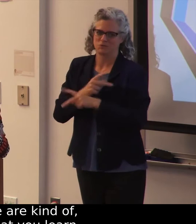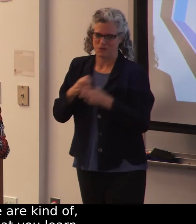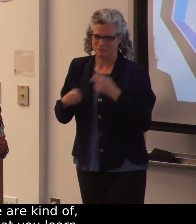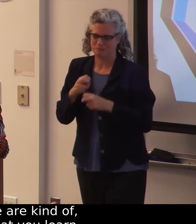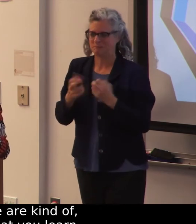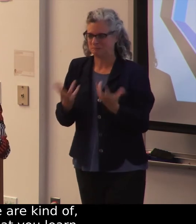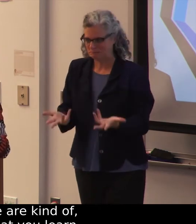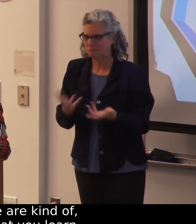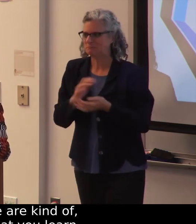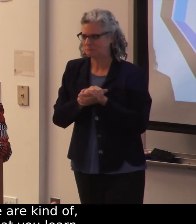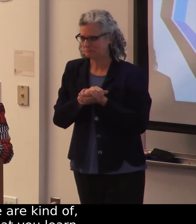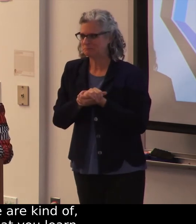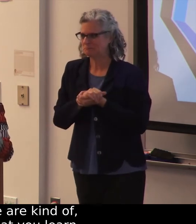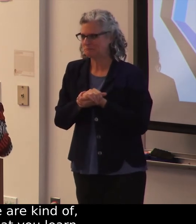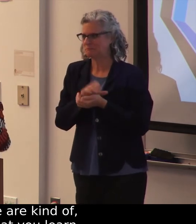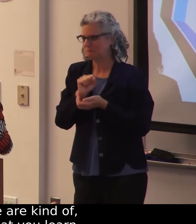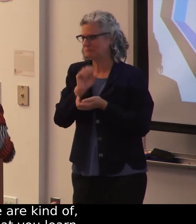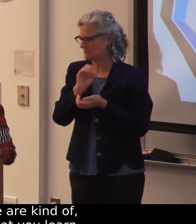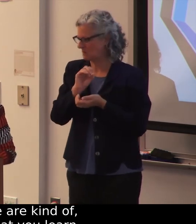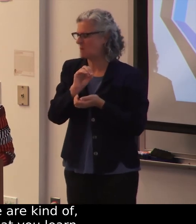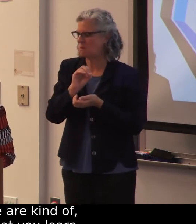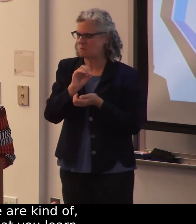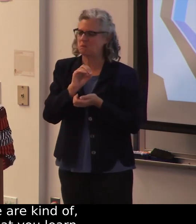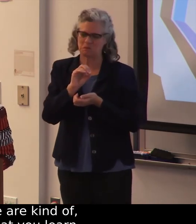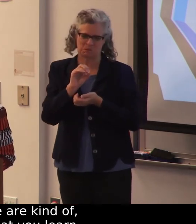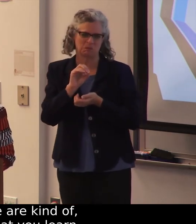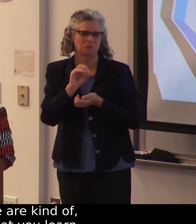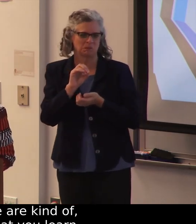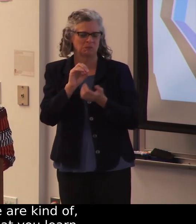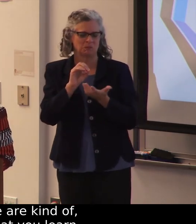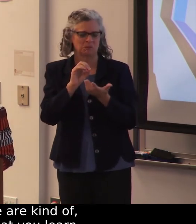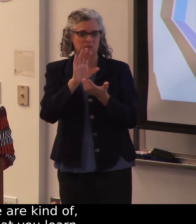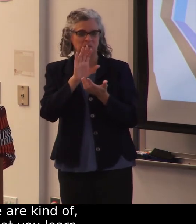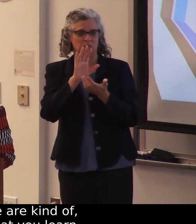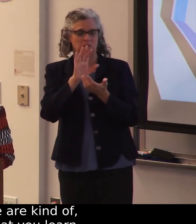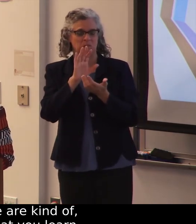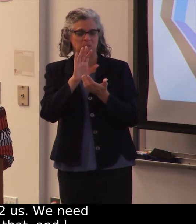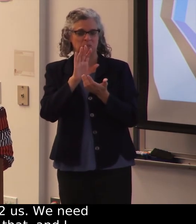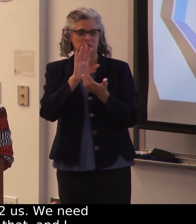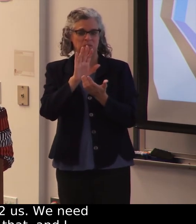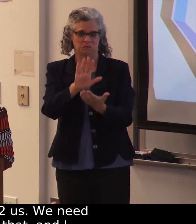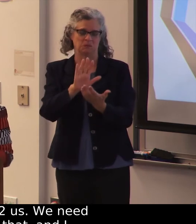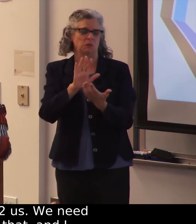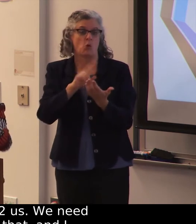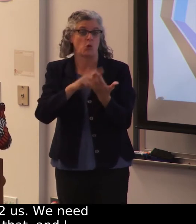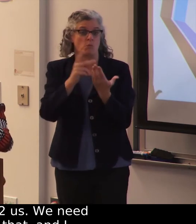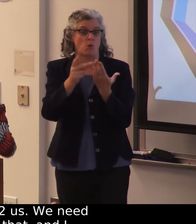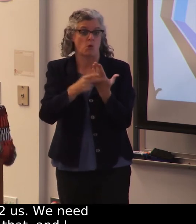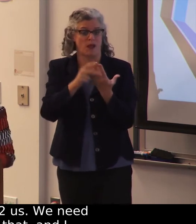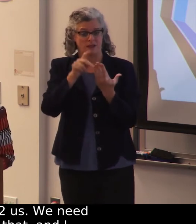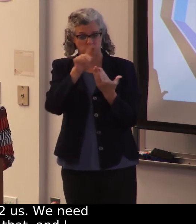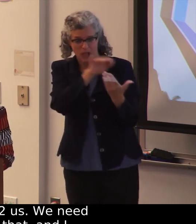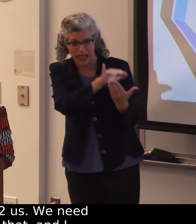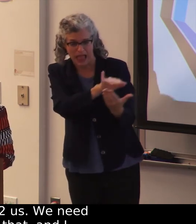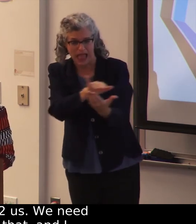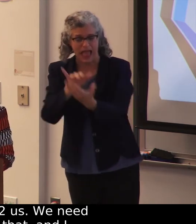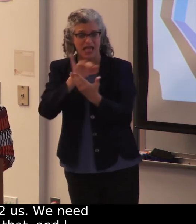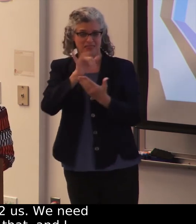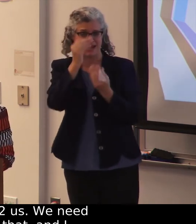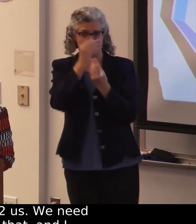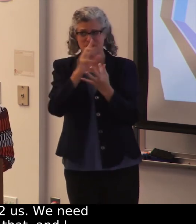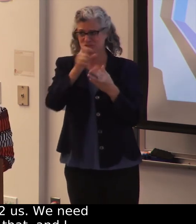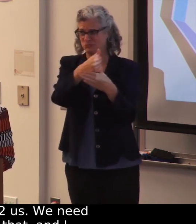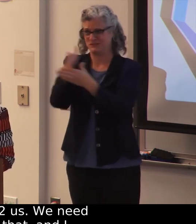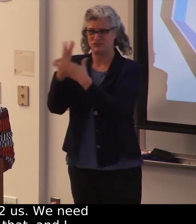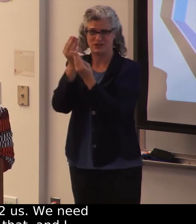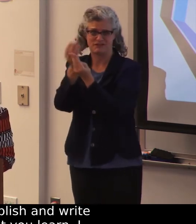think that those are kind of, that I think what you learn in your program will be enriching to all of us. We need to know that. And I hope that